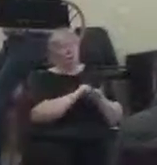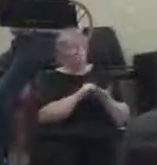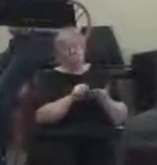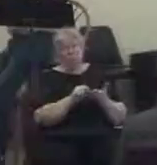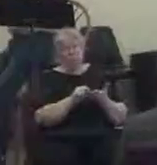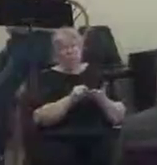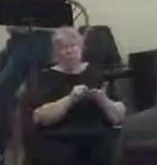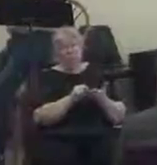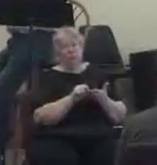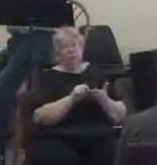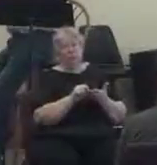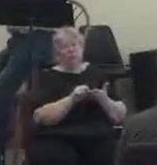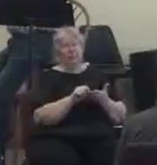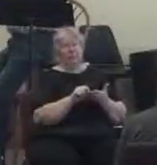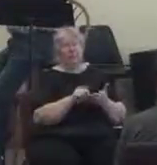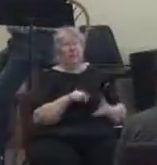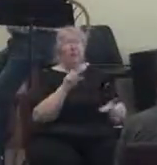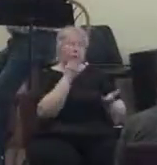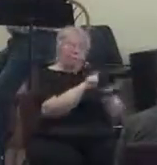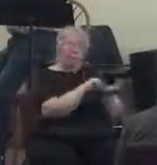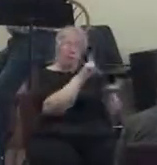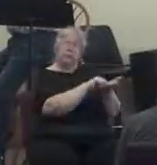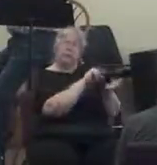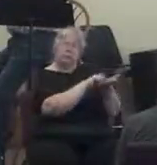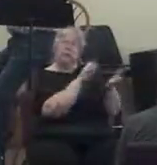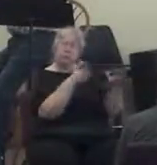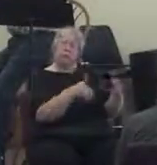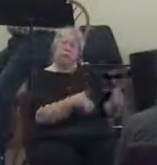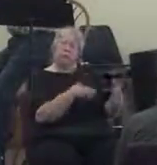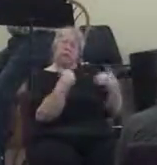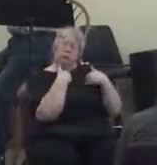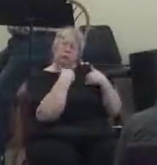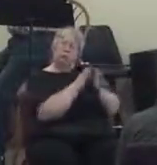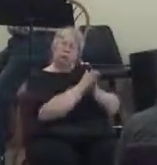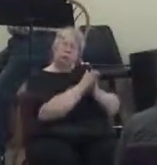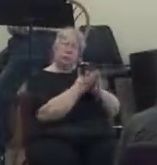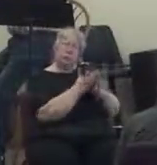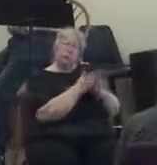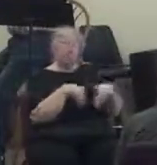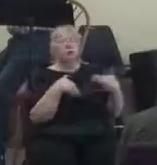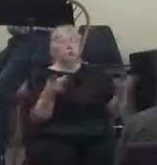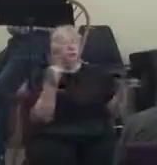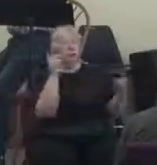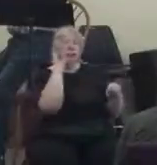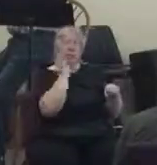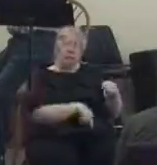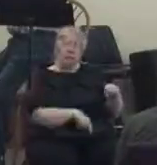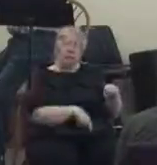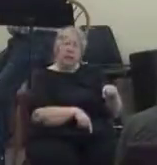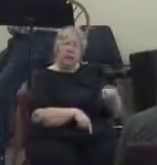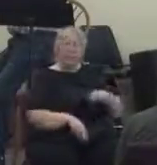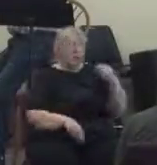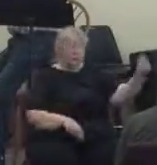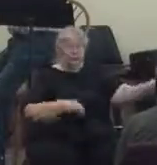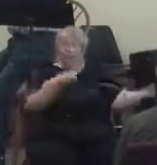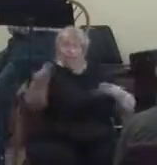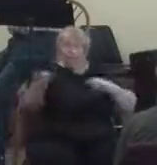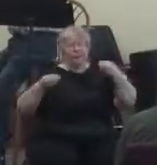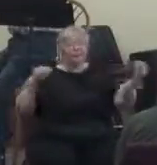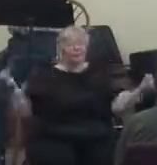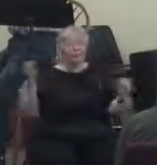name's on the front, but the publisher owns the book. So I can't give these away free because I don't own them.